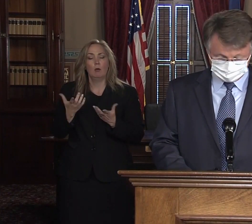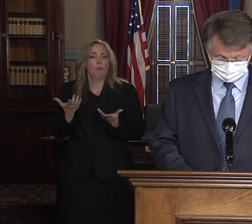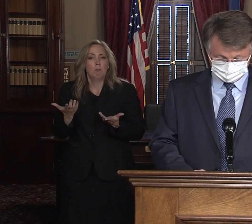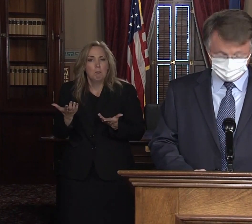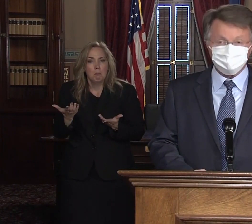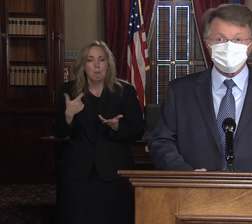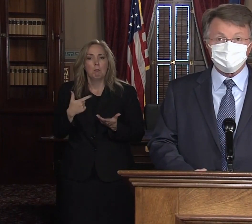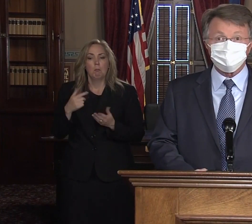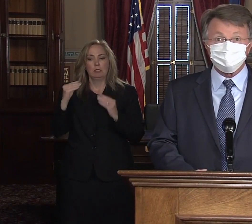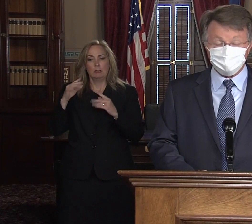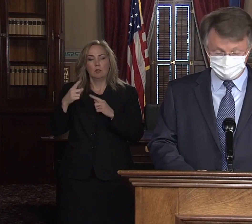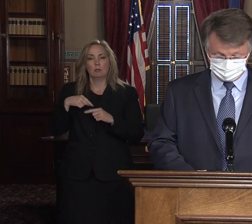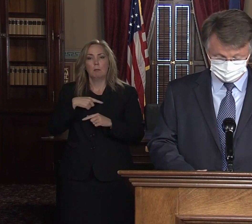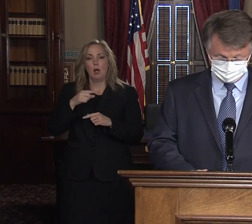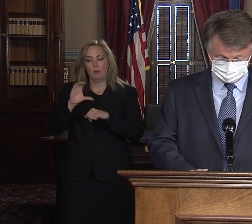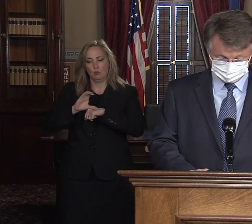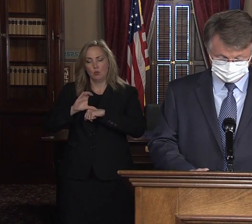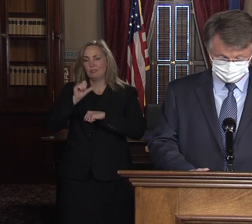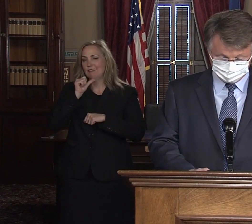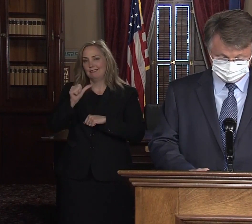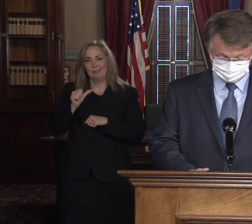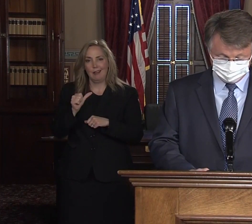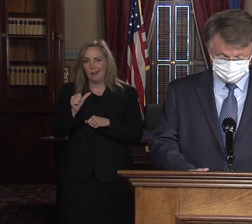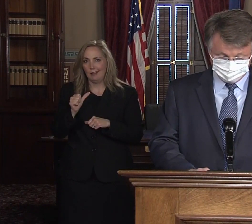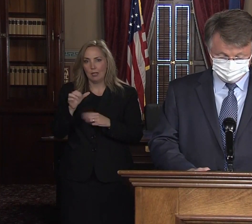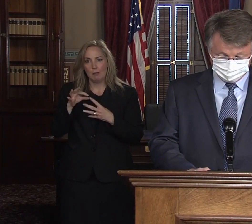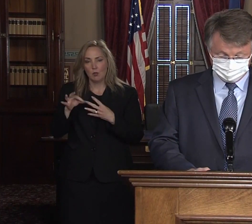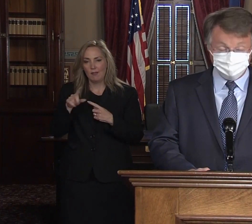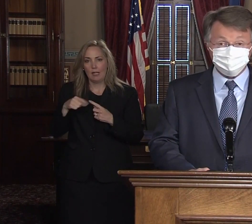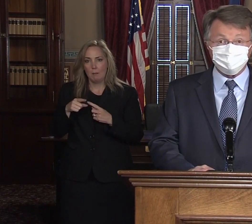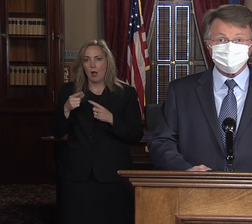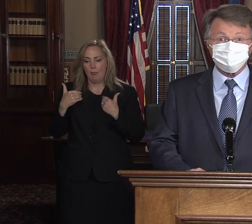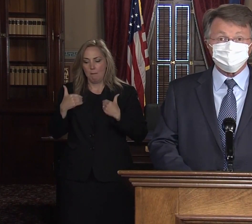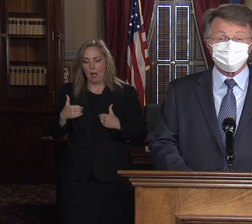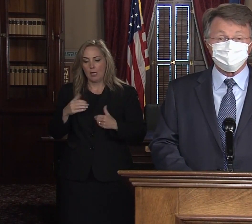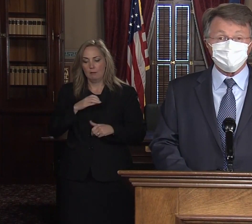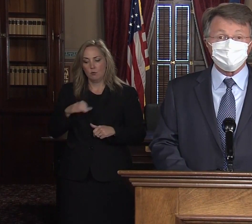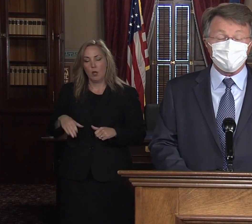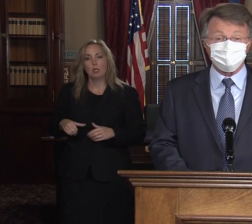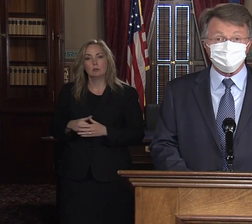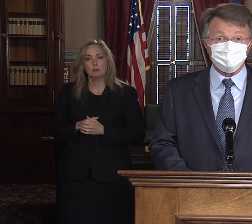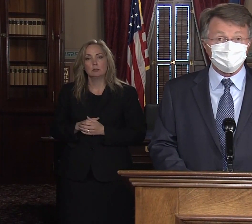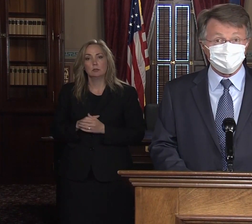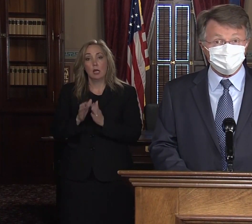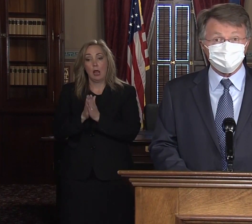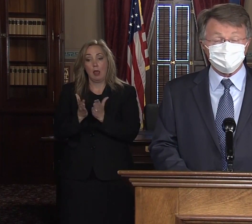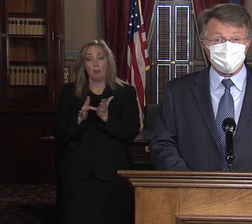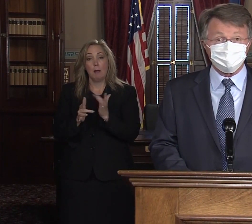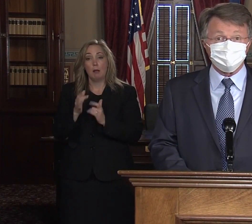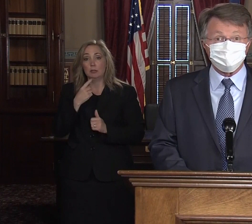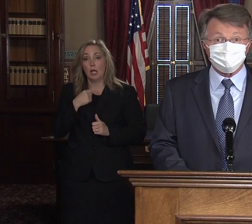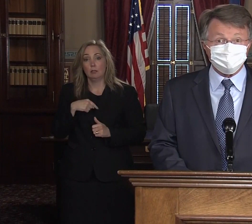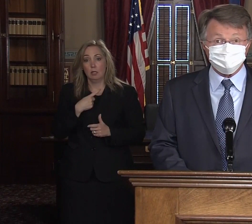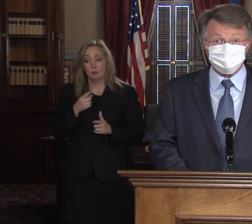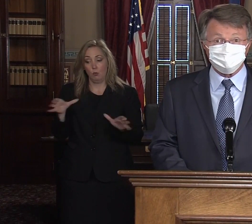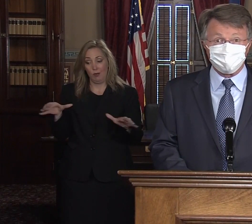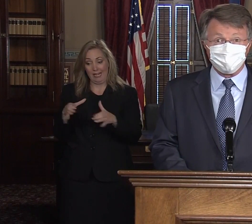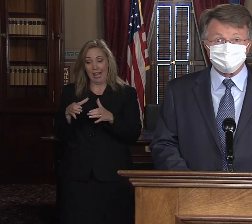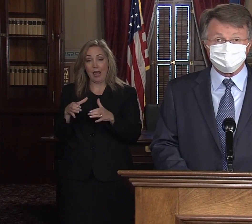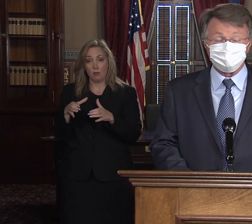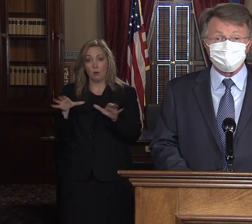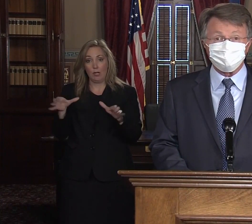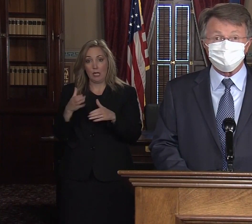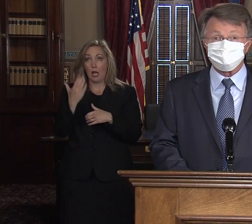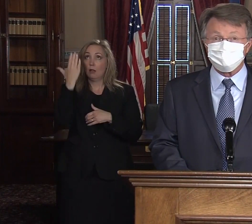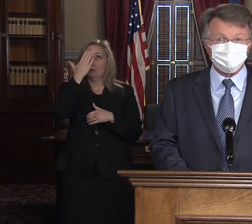an optional thing for the body of Christ. The Bible tells us that when we gather, we literally gather in the presence of